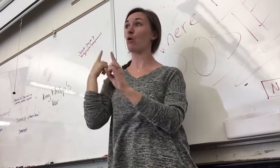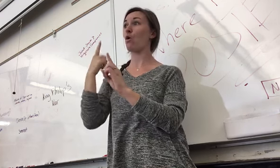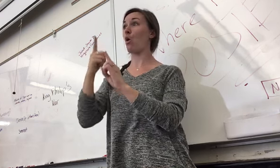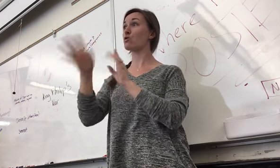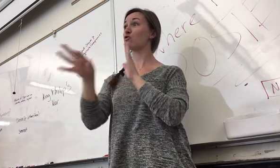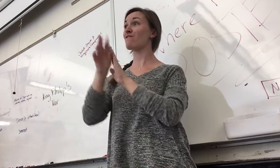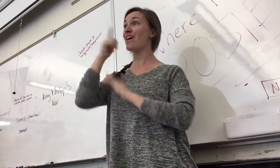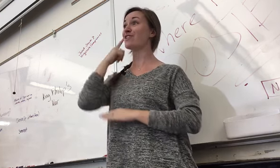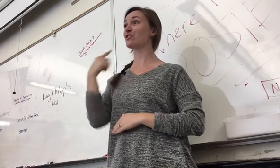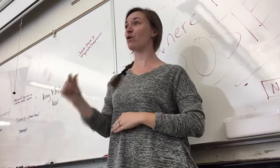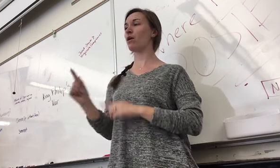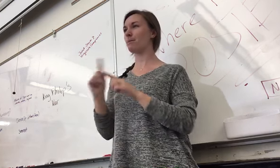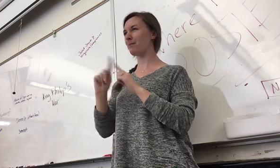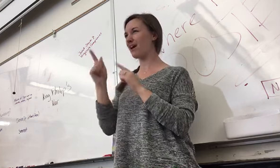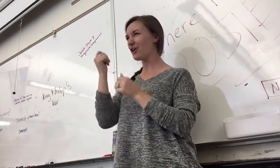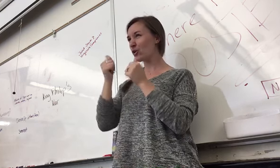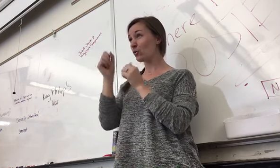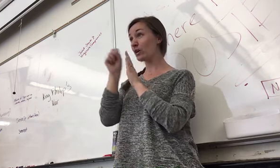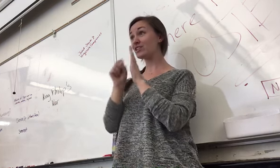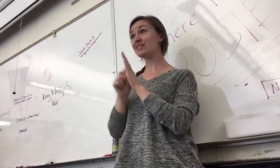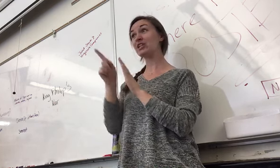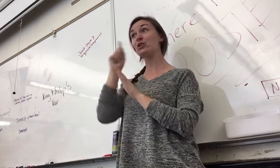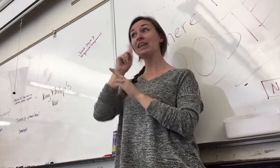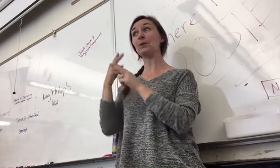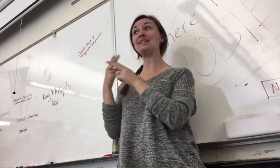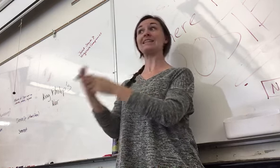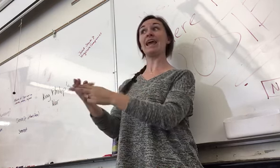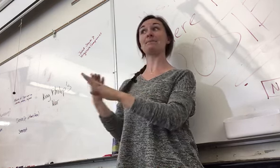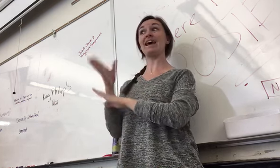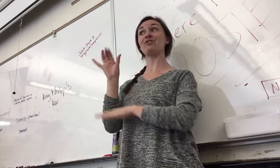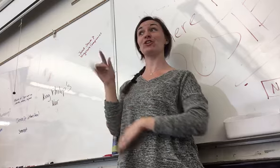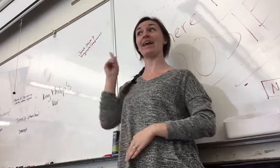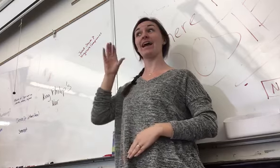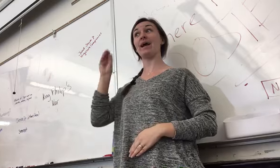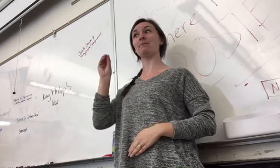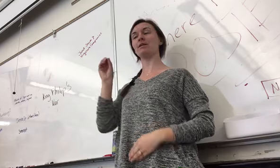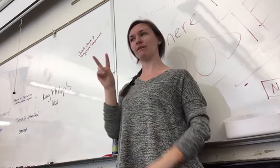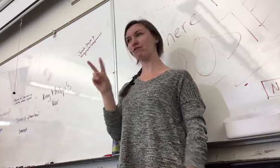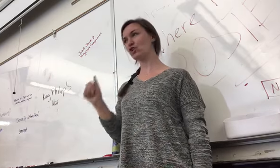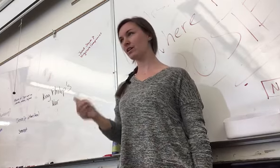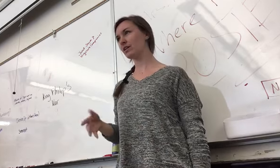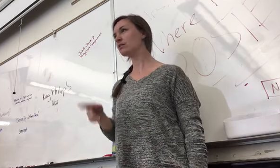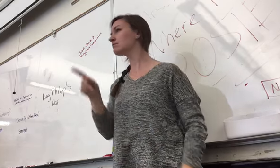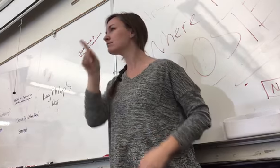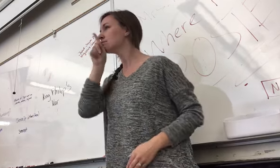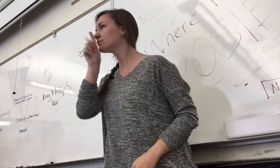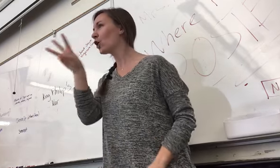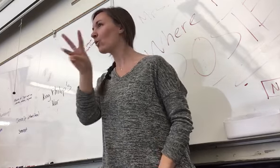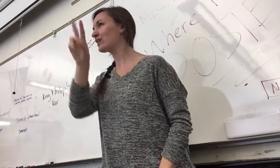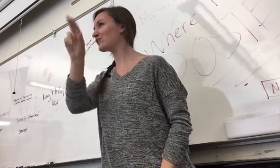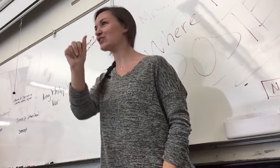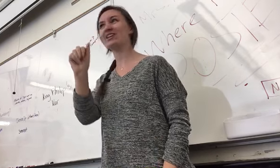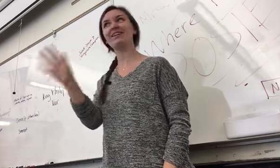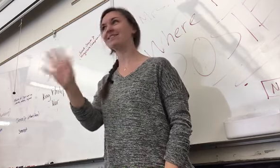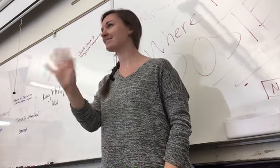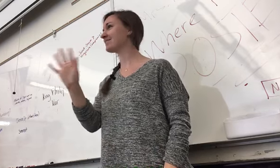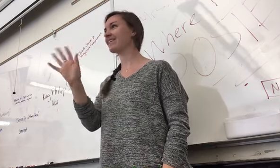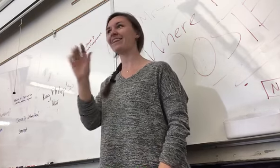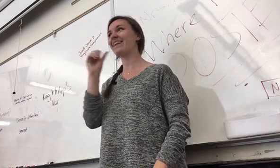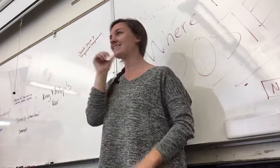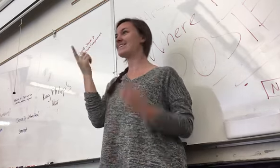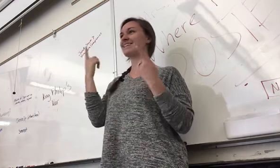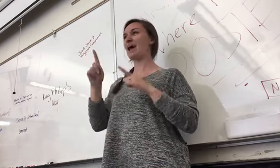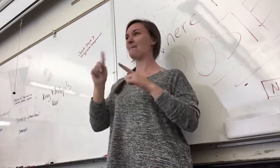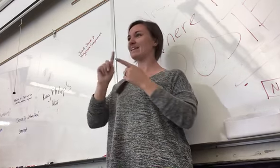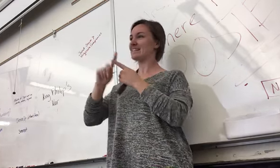what state do you think was named after the Virginia Company? Virginia. Don't say West Virginia. West Virginia doesn't exist until after the